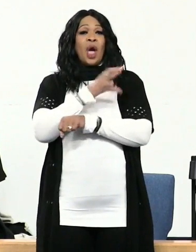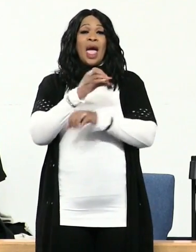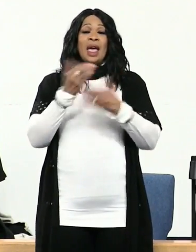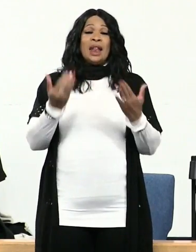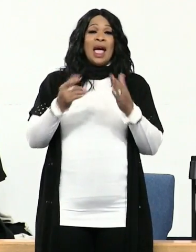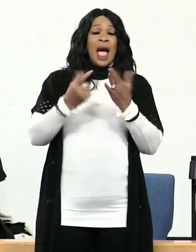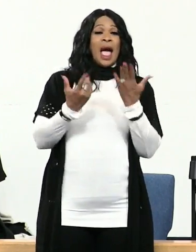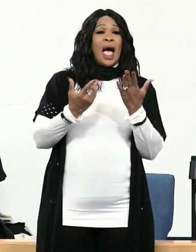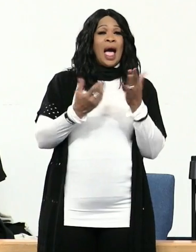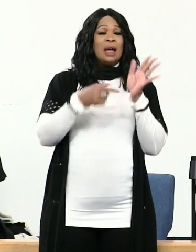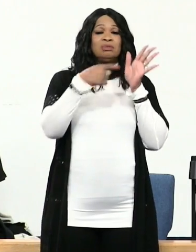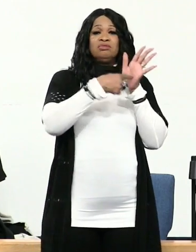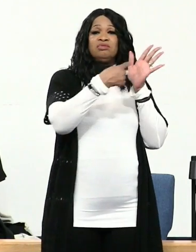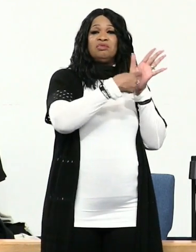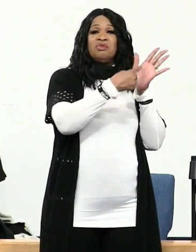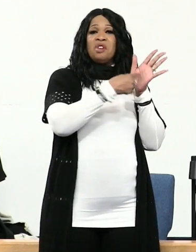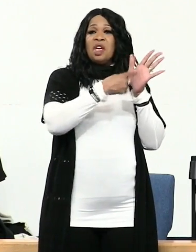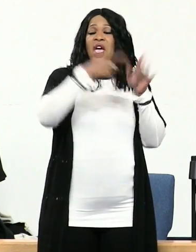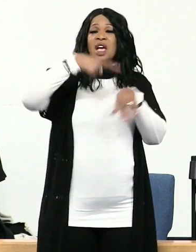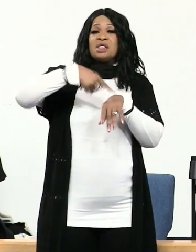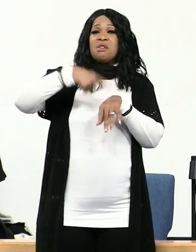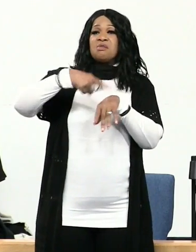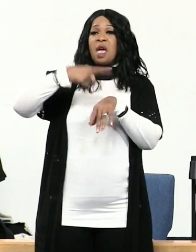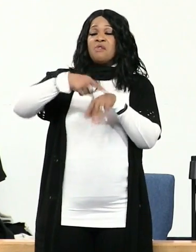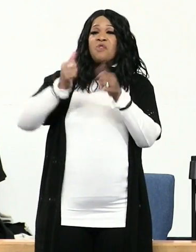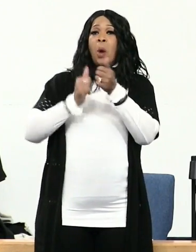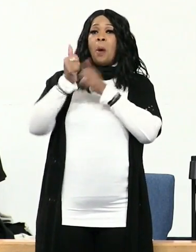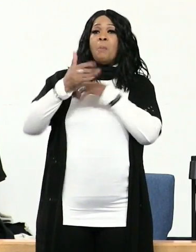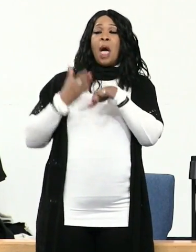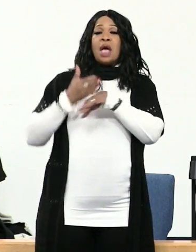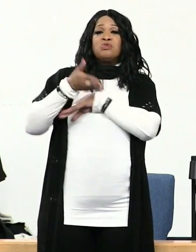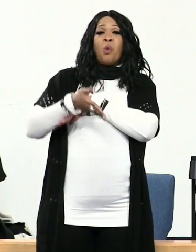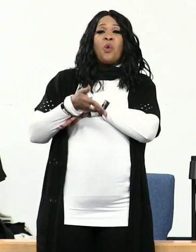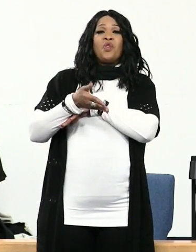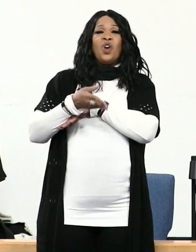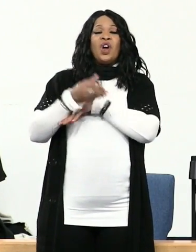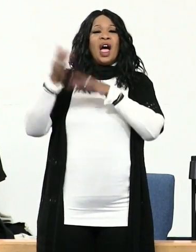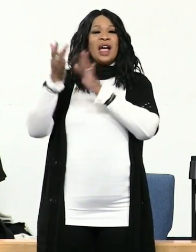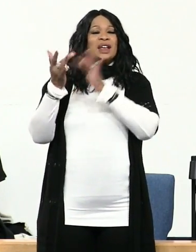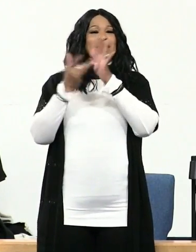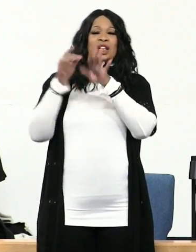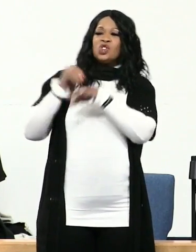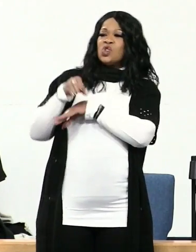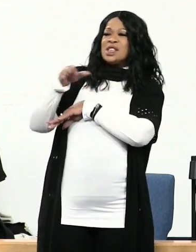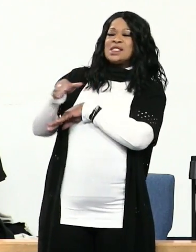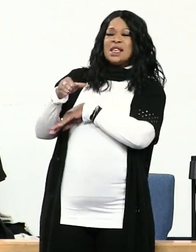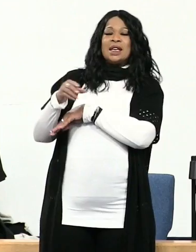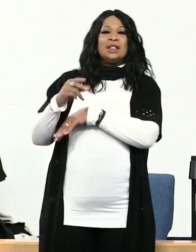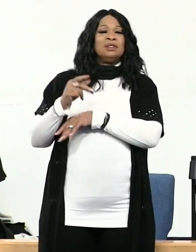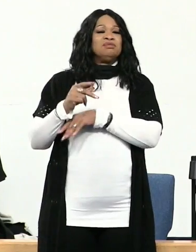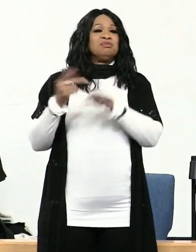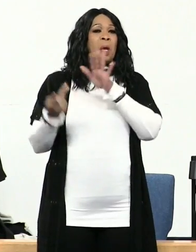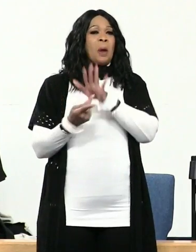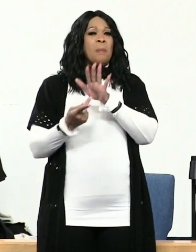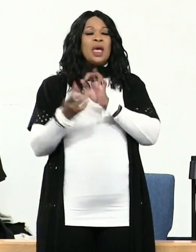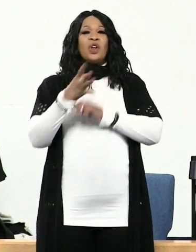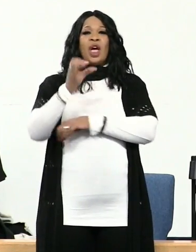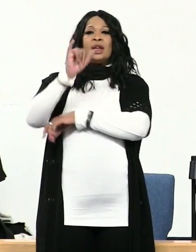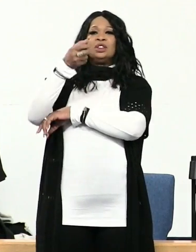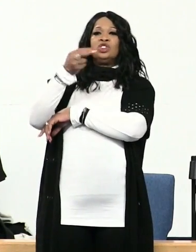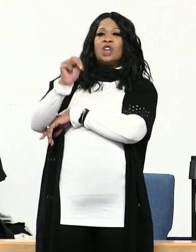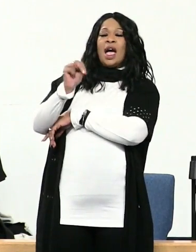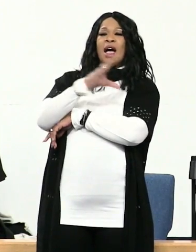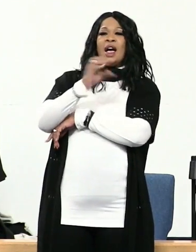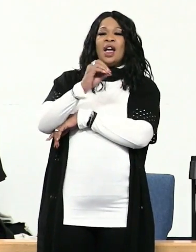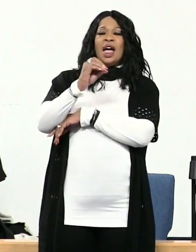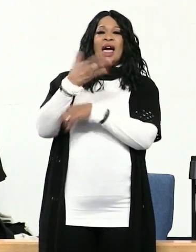of Passover. Jesus has already sent Peter and John to secure a location